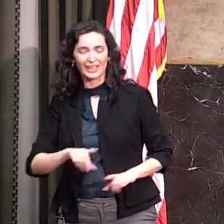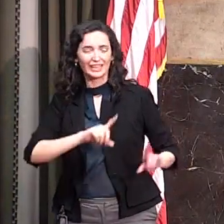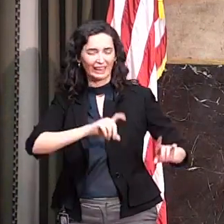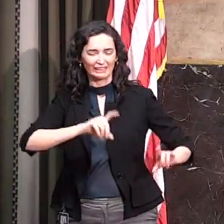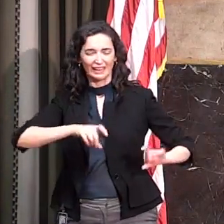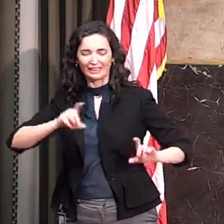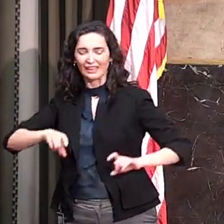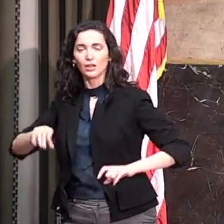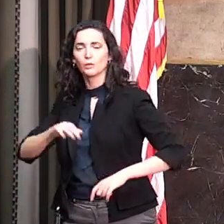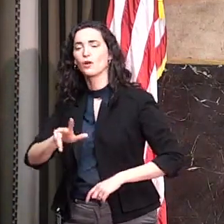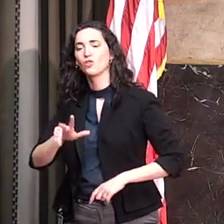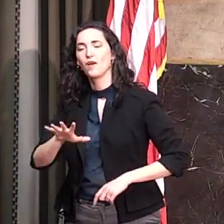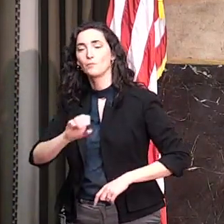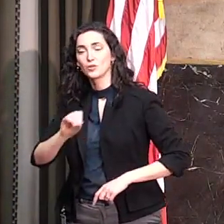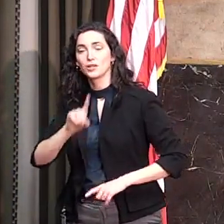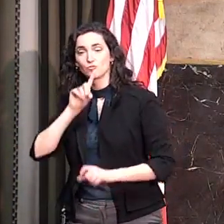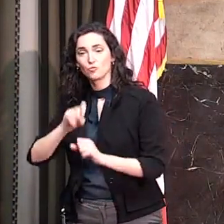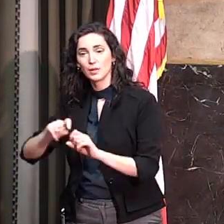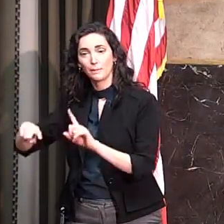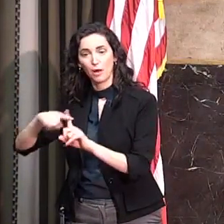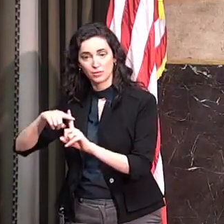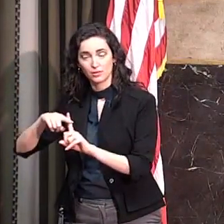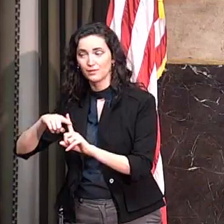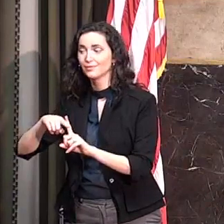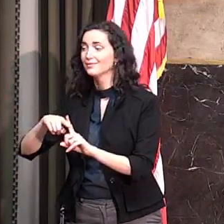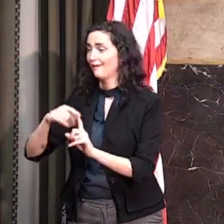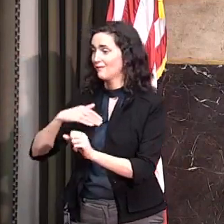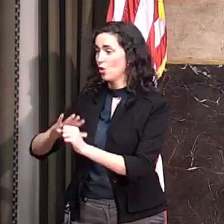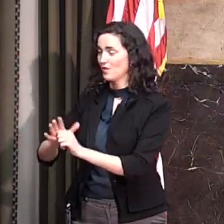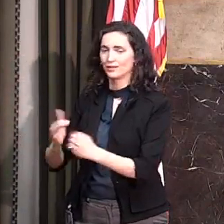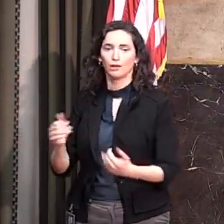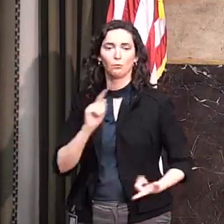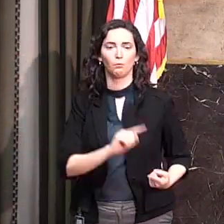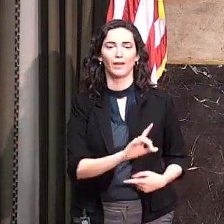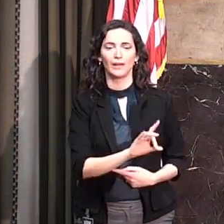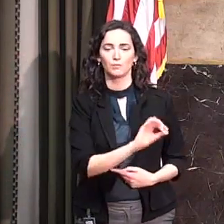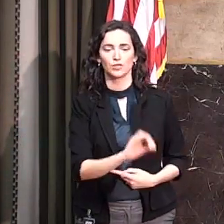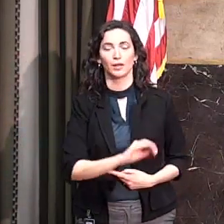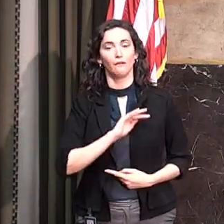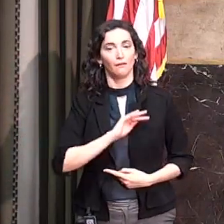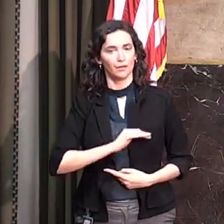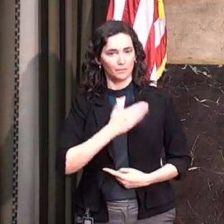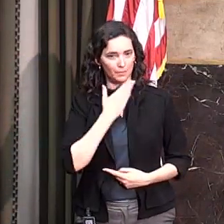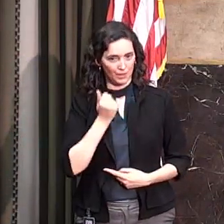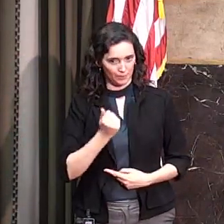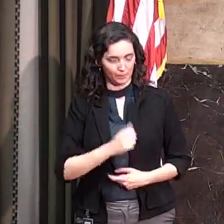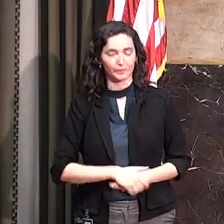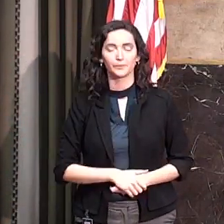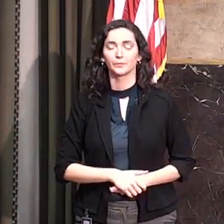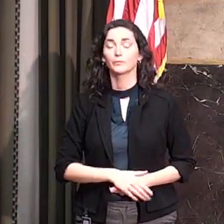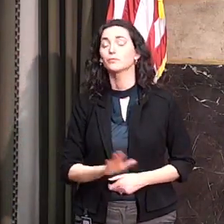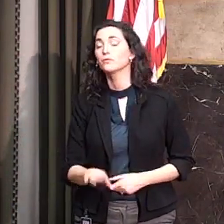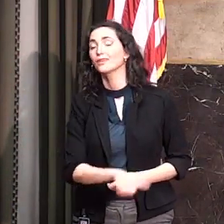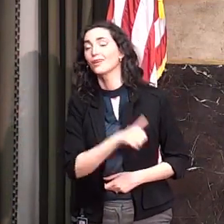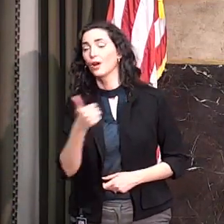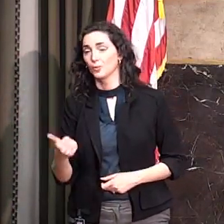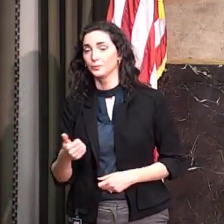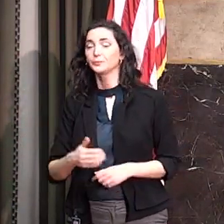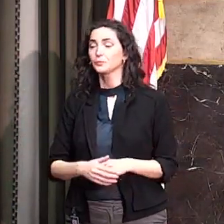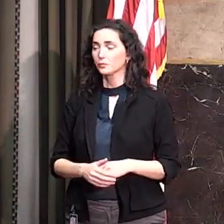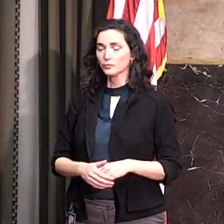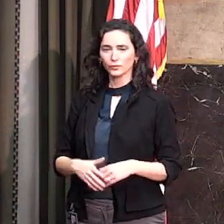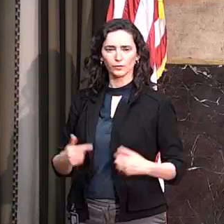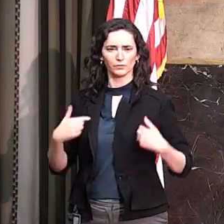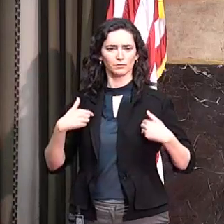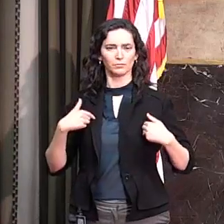our tests were positive. So that too is good news. With respect to COVID, I also want to address the public health